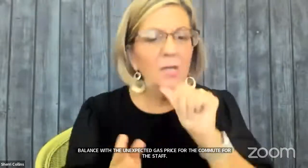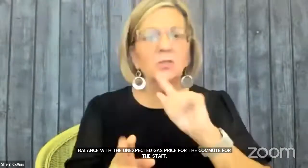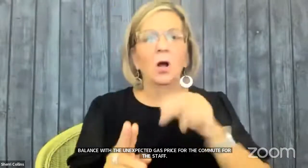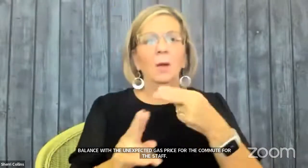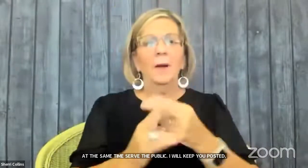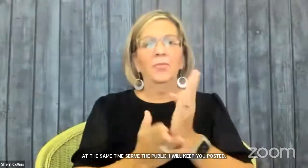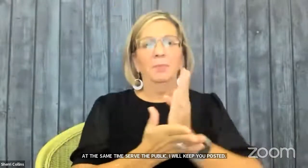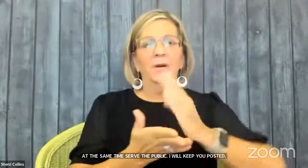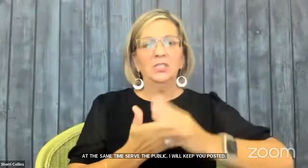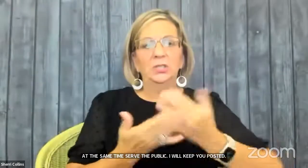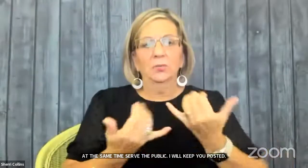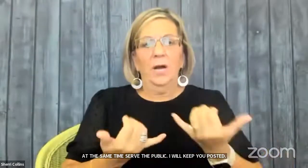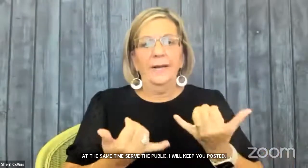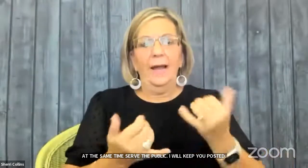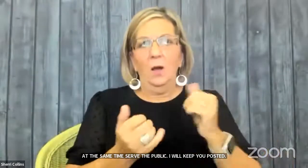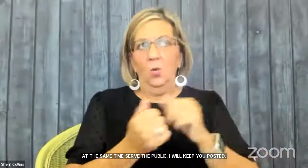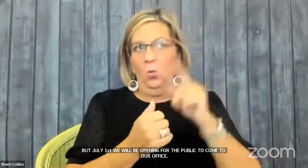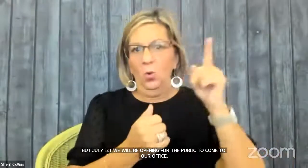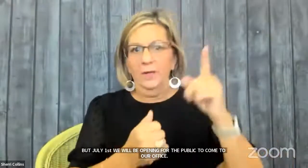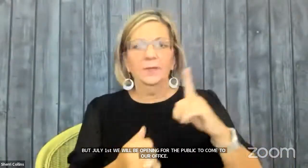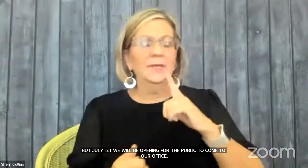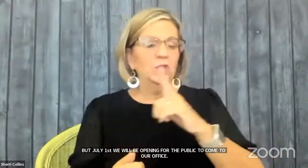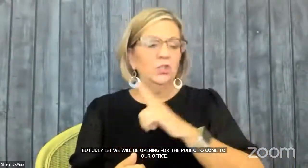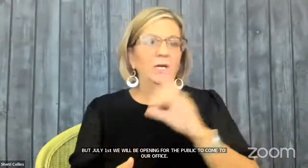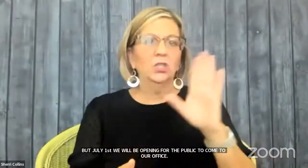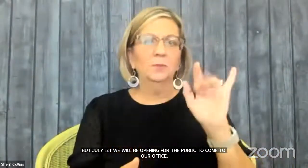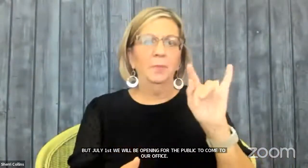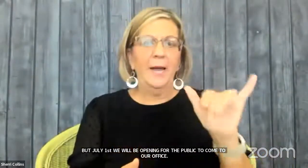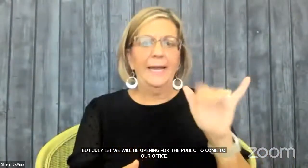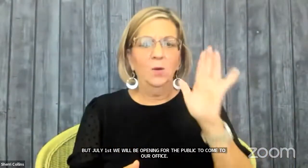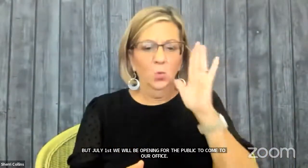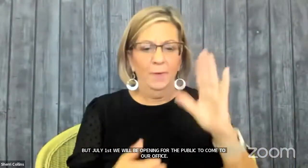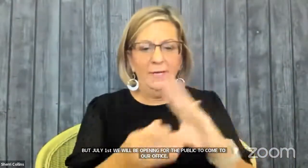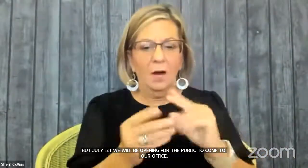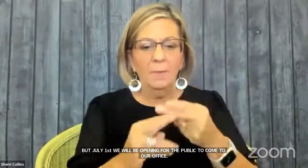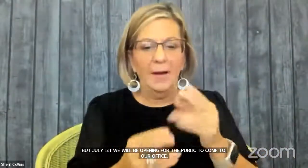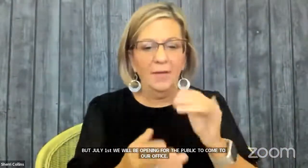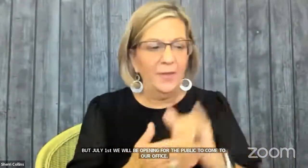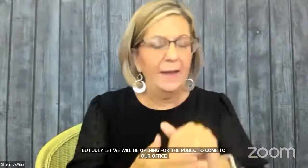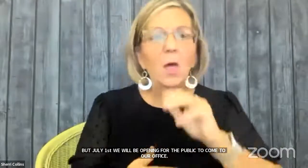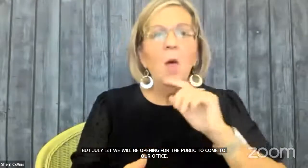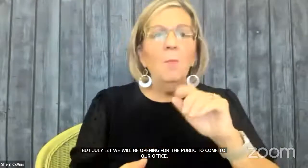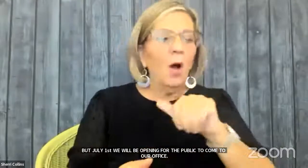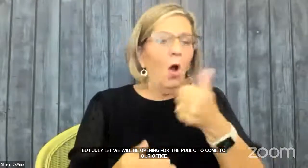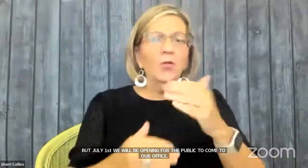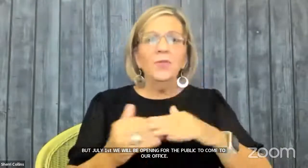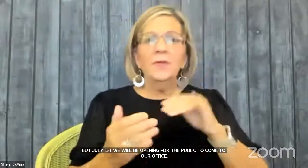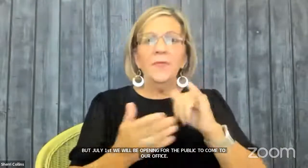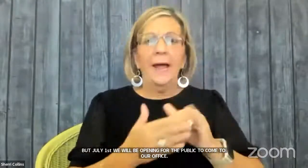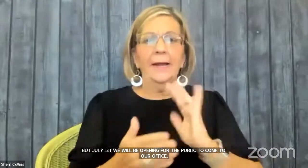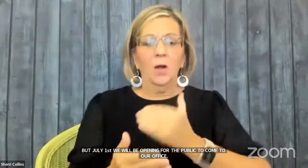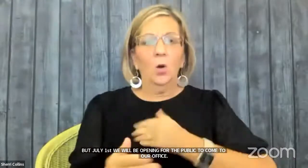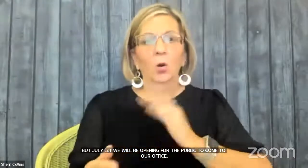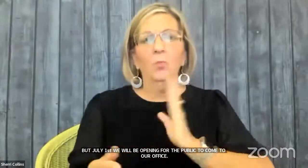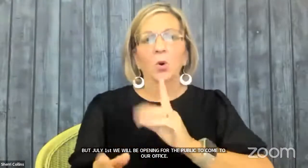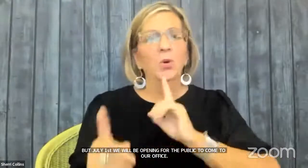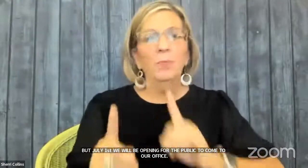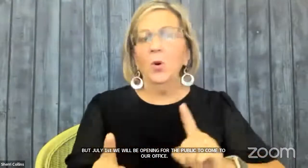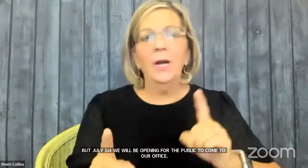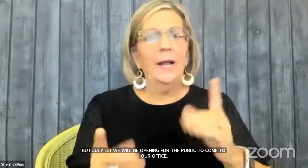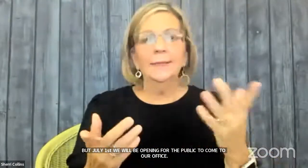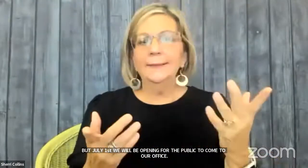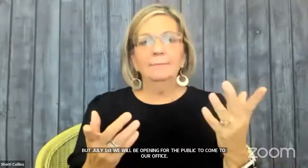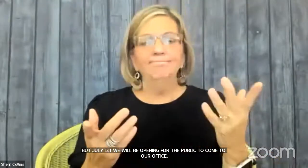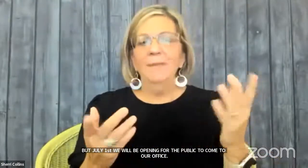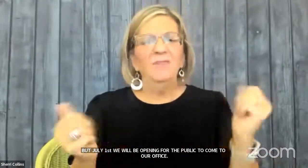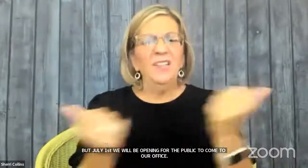I'm not going to talk about the budget right now with the legislators. Betty will be talking about that. But other than that, in our board